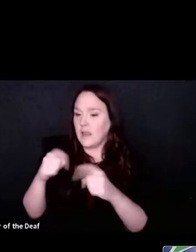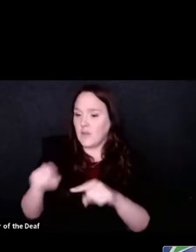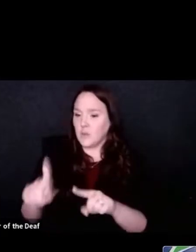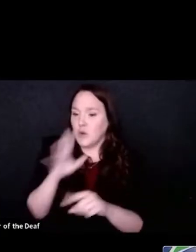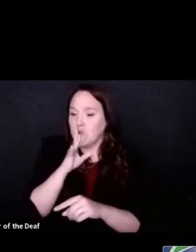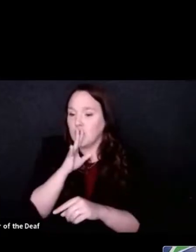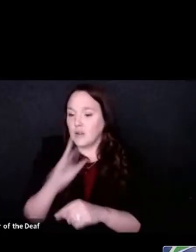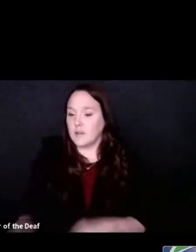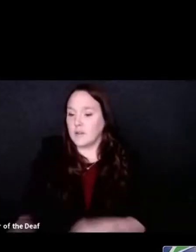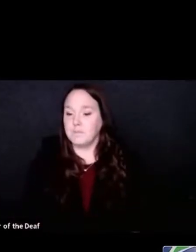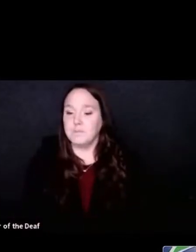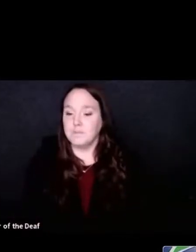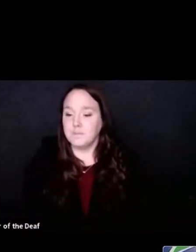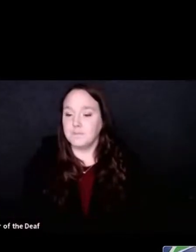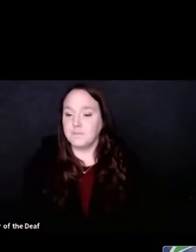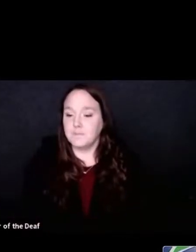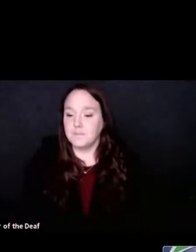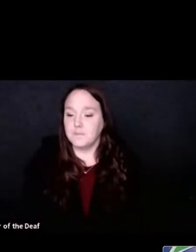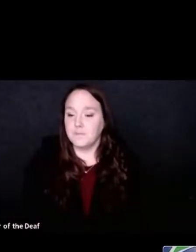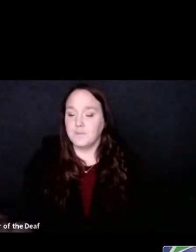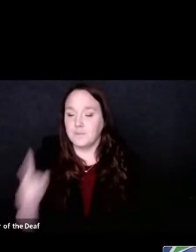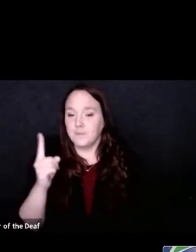1 second.